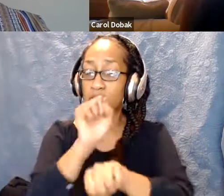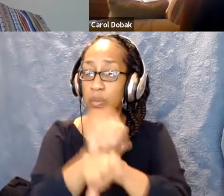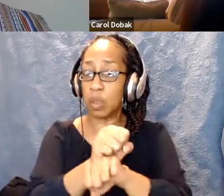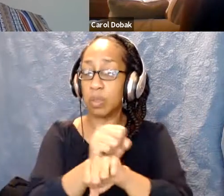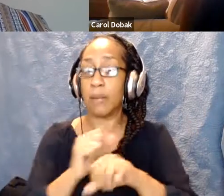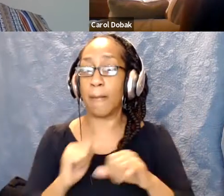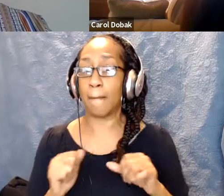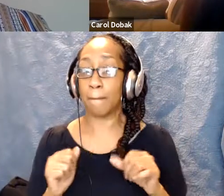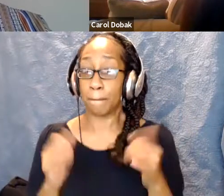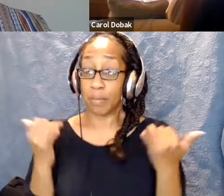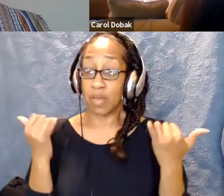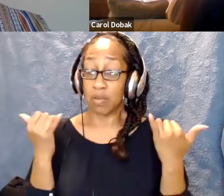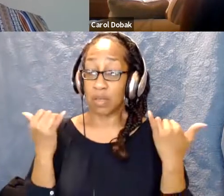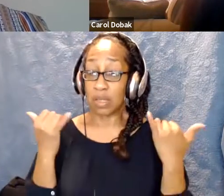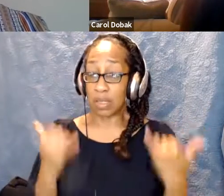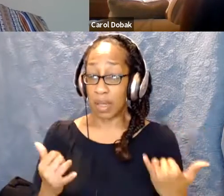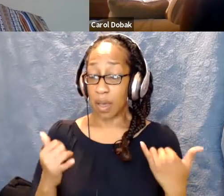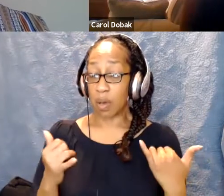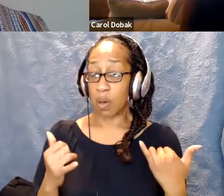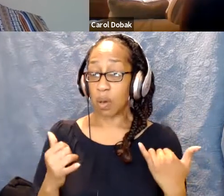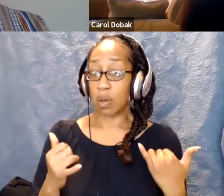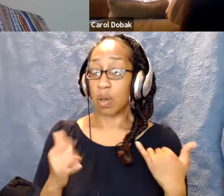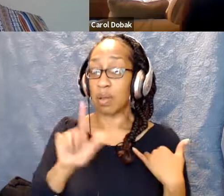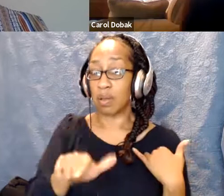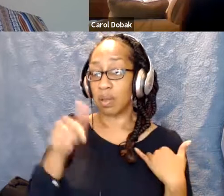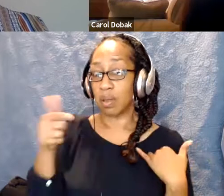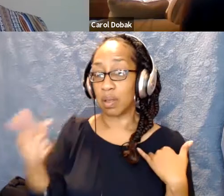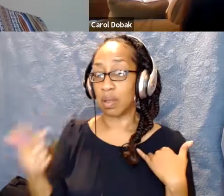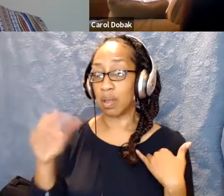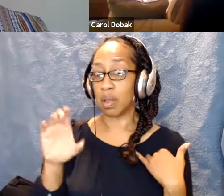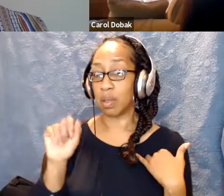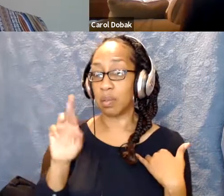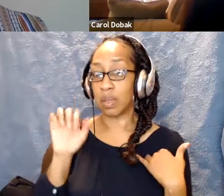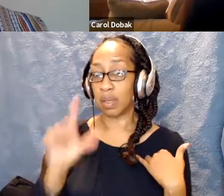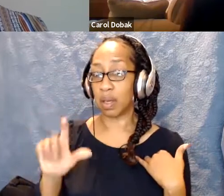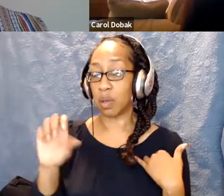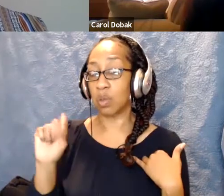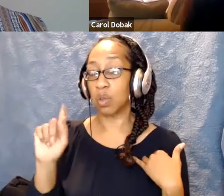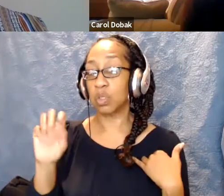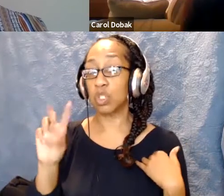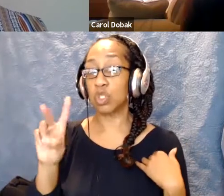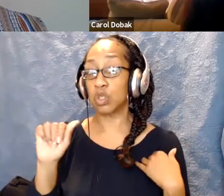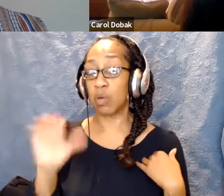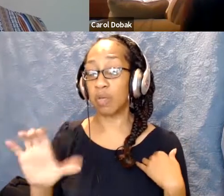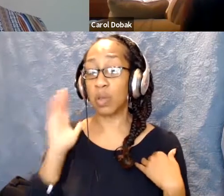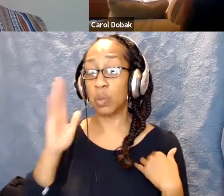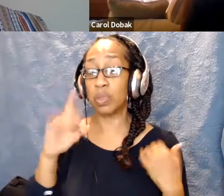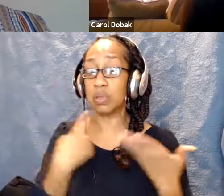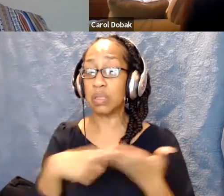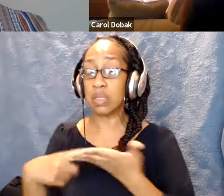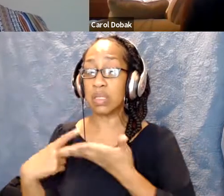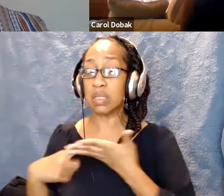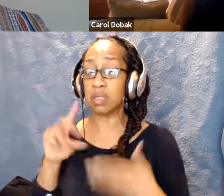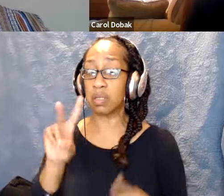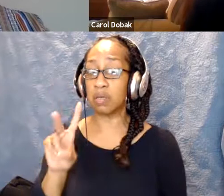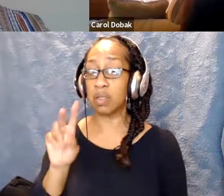So for now, I'm going to turn it over to my colleague, Carol Doback, who will talk with you a little bit about the Vocational